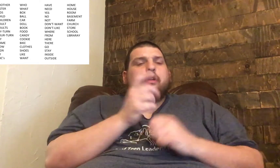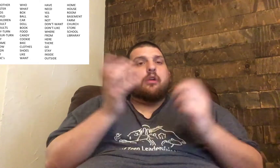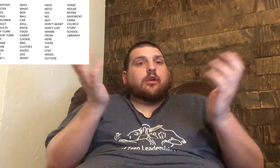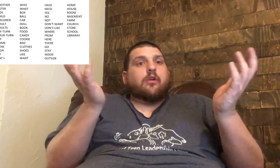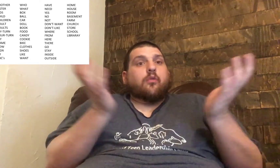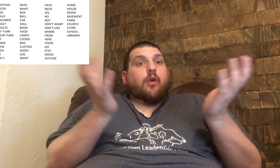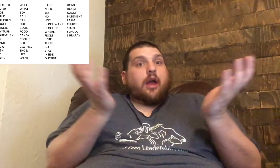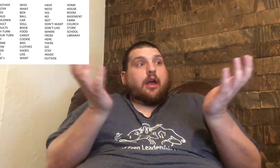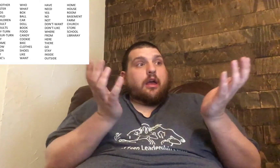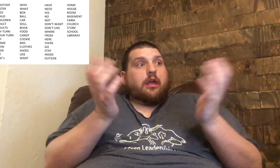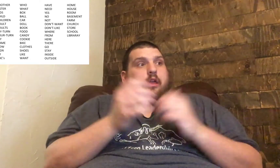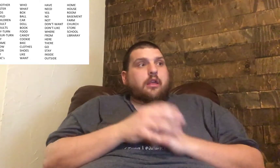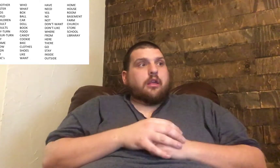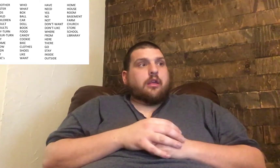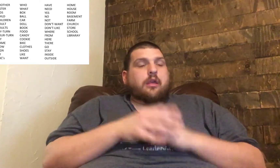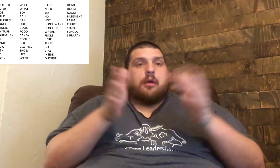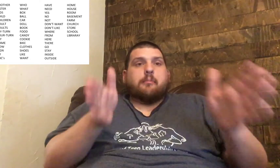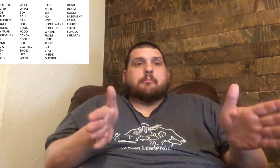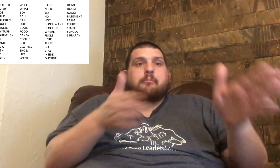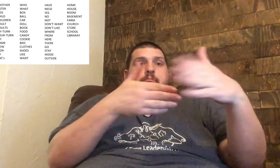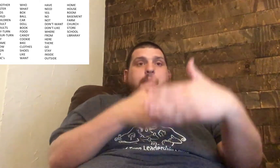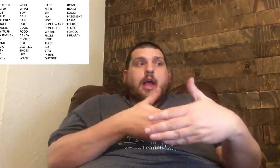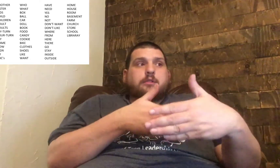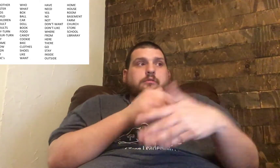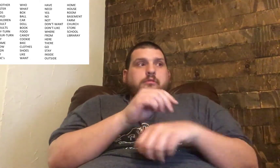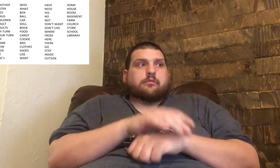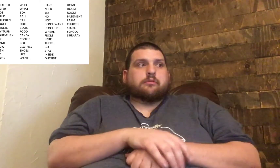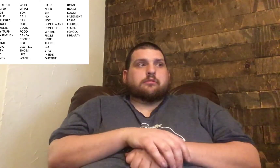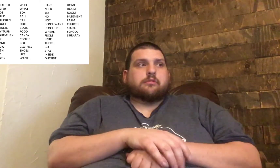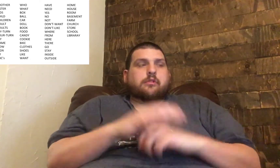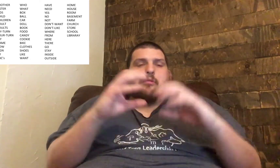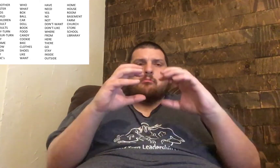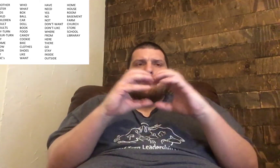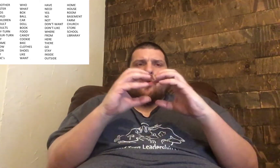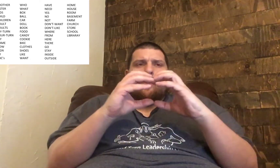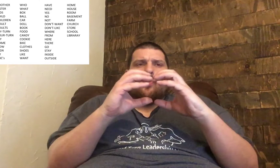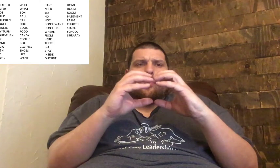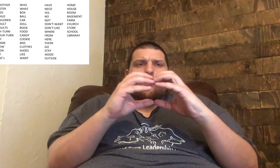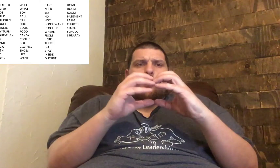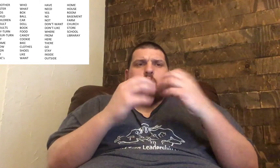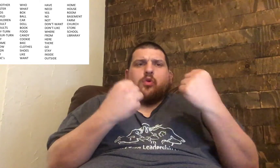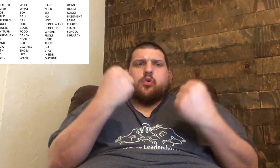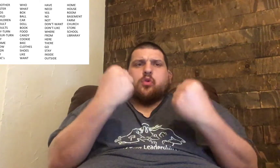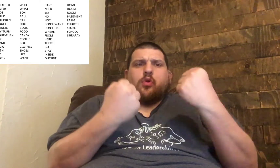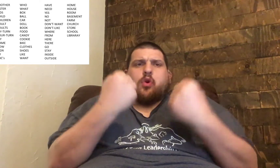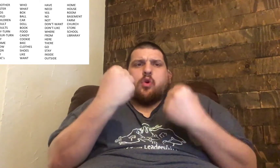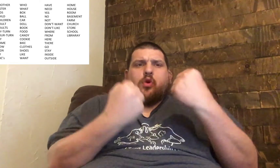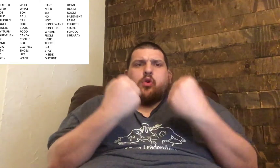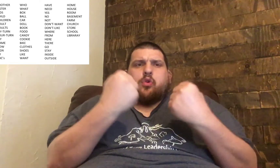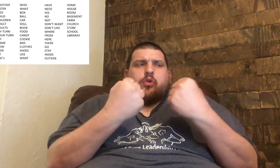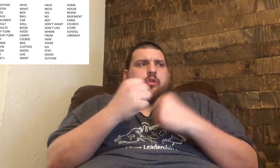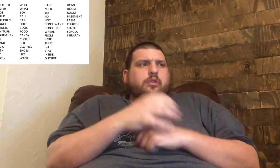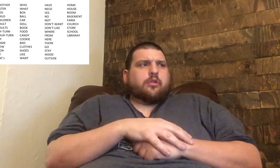Who, what, box, ball, car,